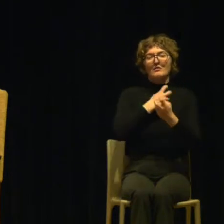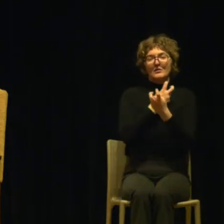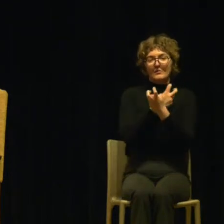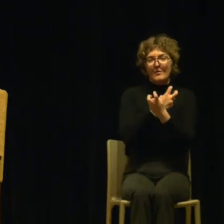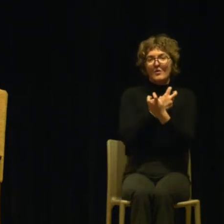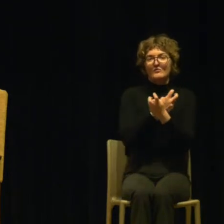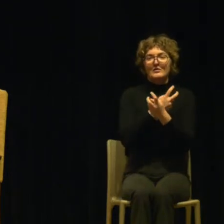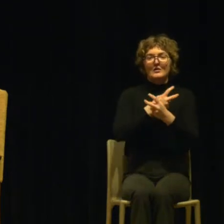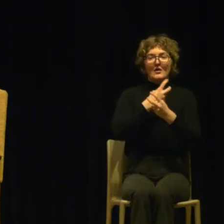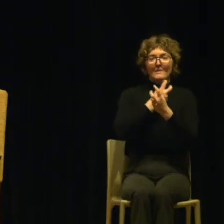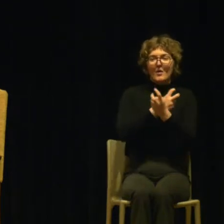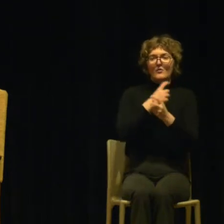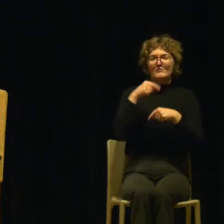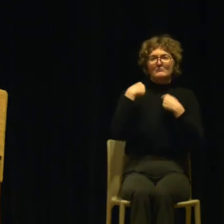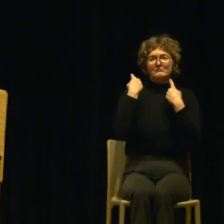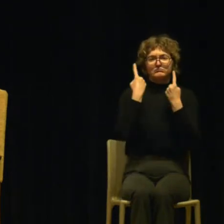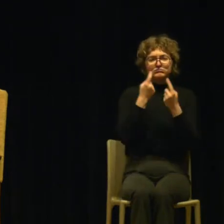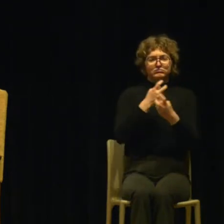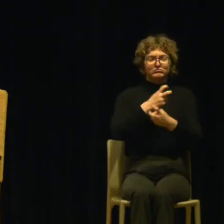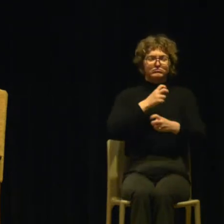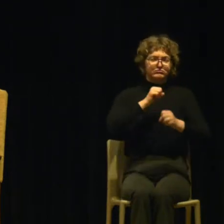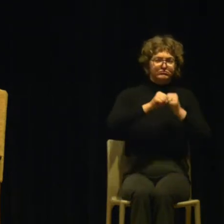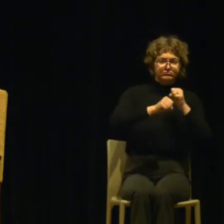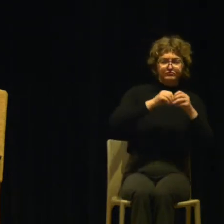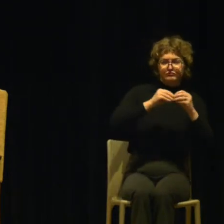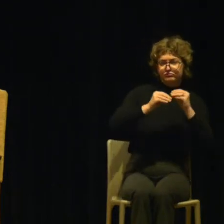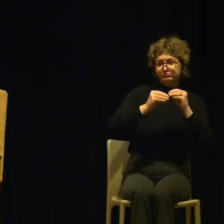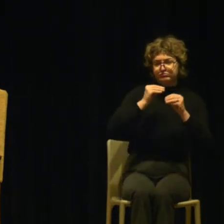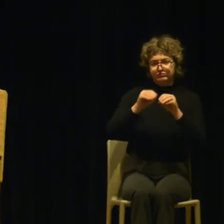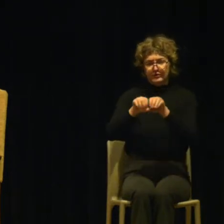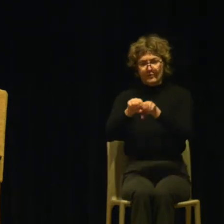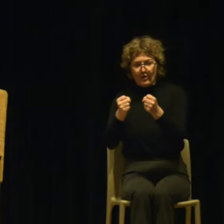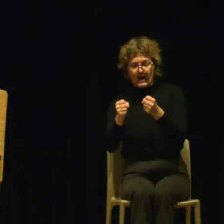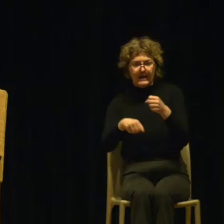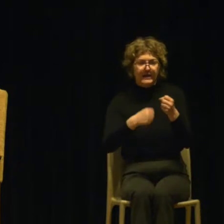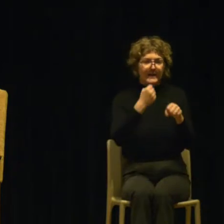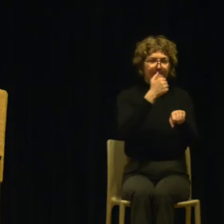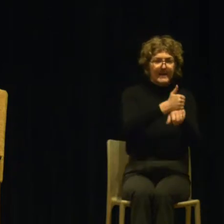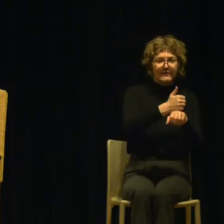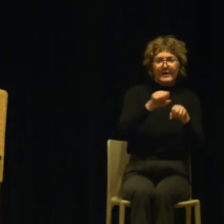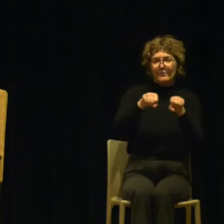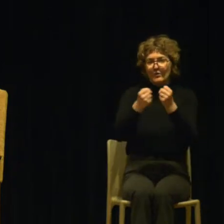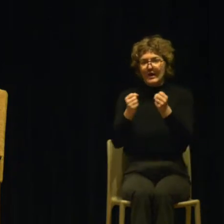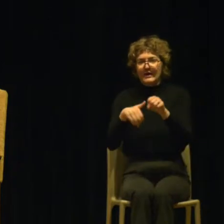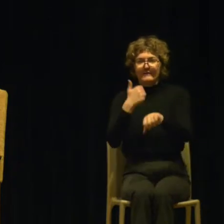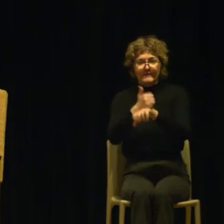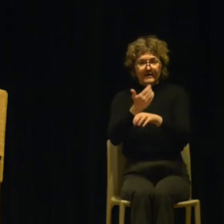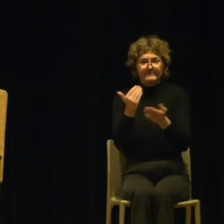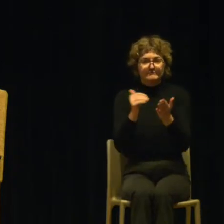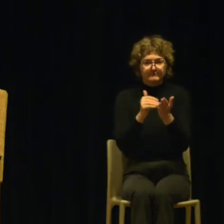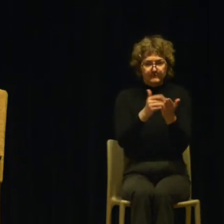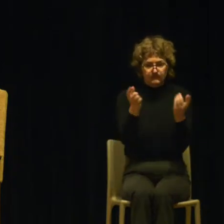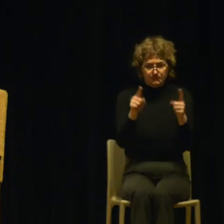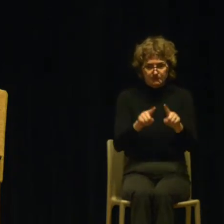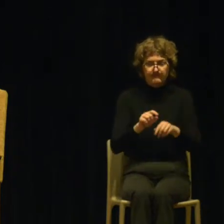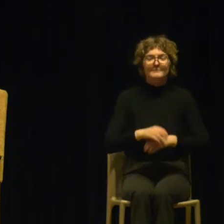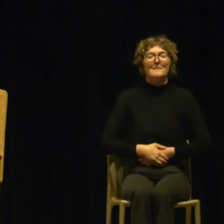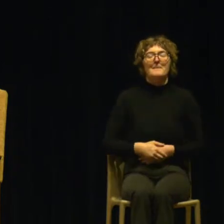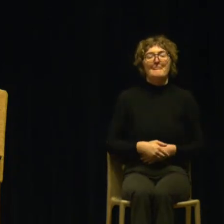being remodeled. You build them up, you break them down. That's why when you break a bone, you can fix it. But when you get